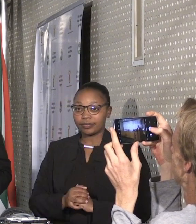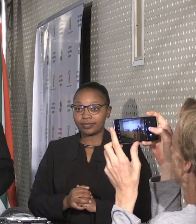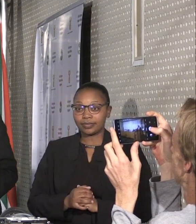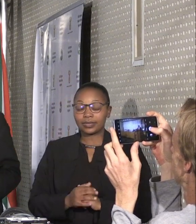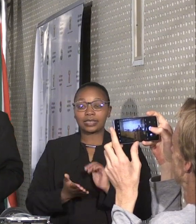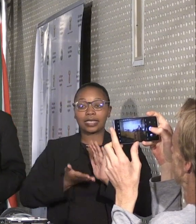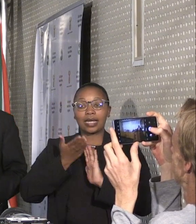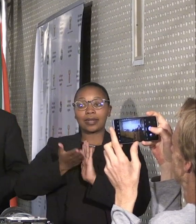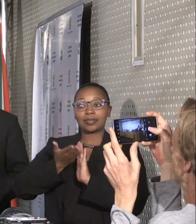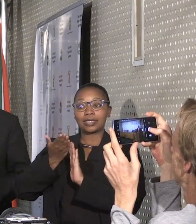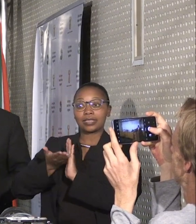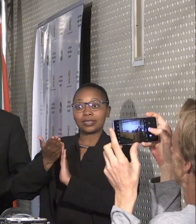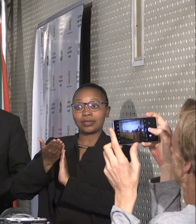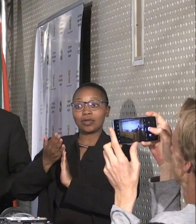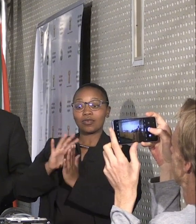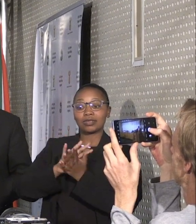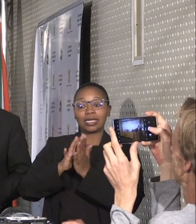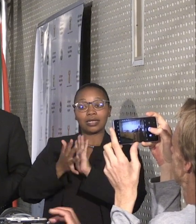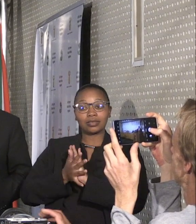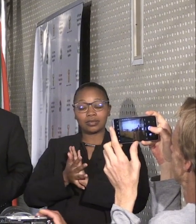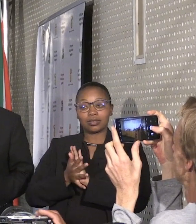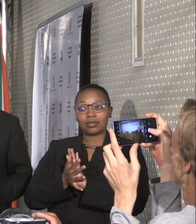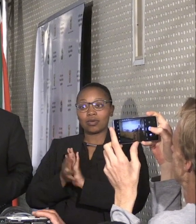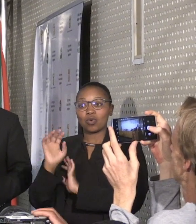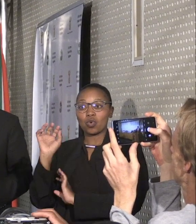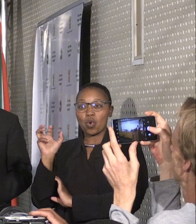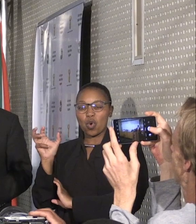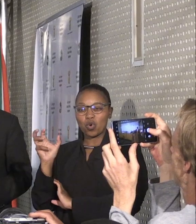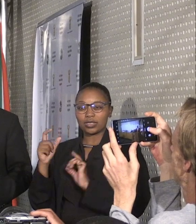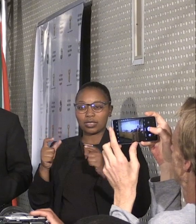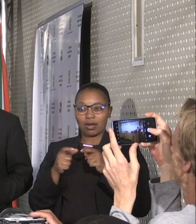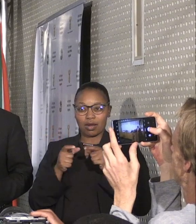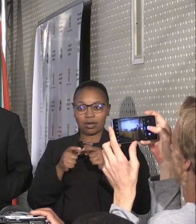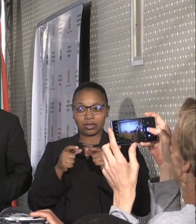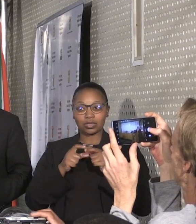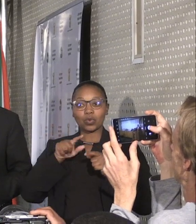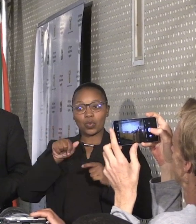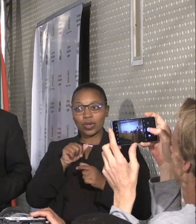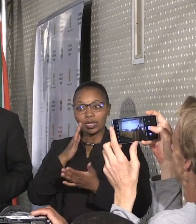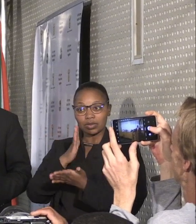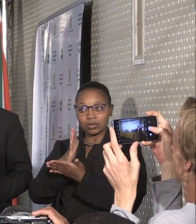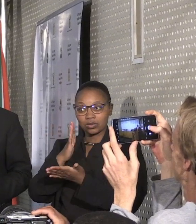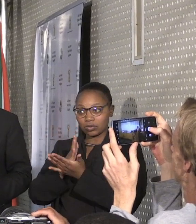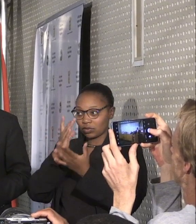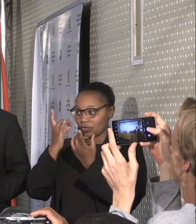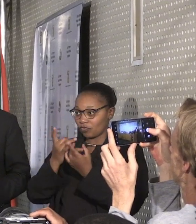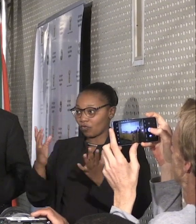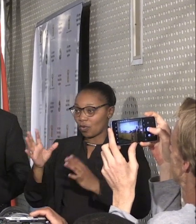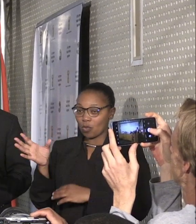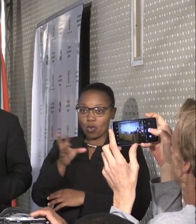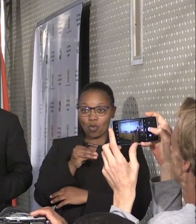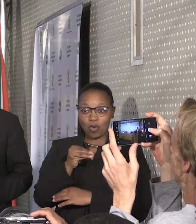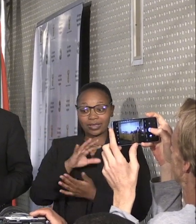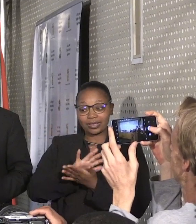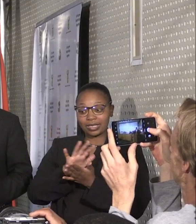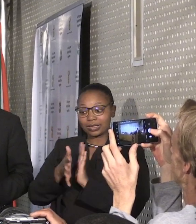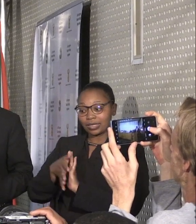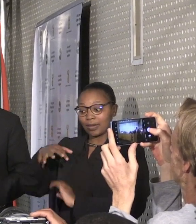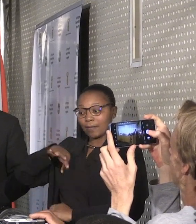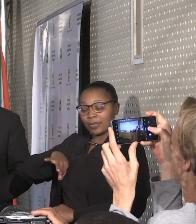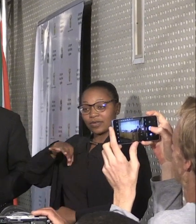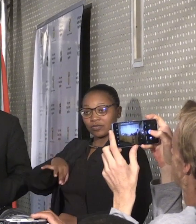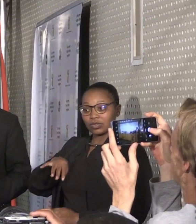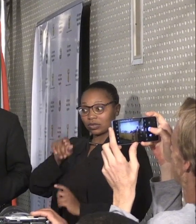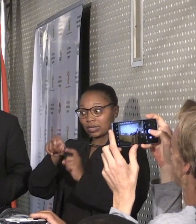Updating of SASSA Gold Cards. We assure social grants beneficiaries that September payment challenges are not